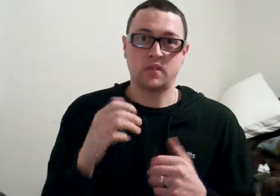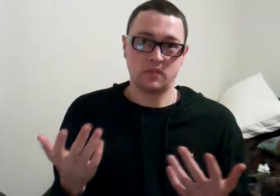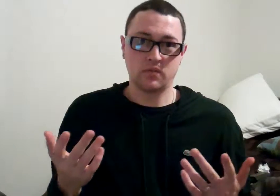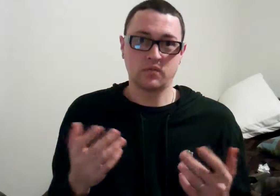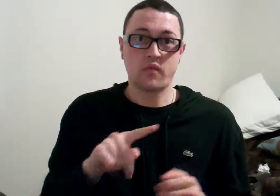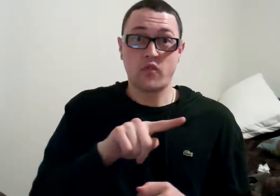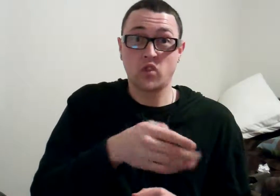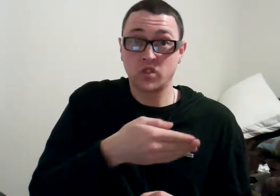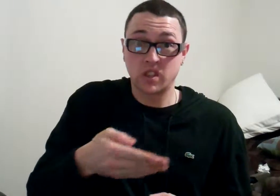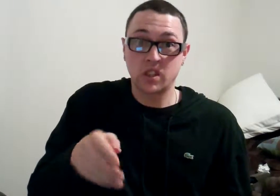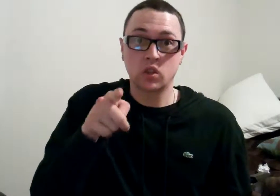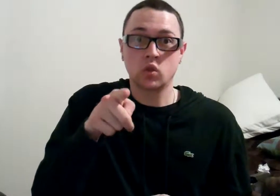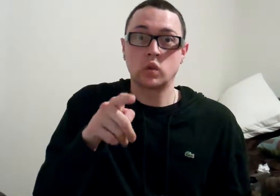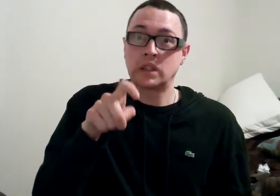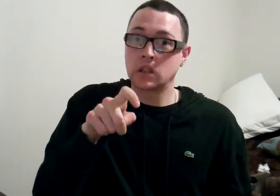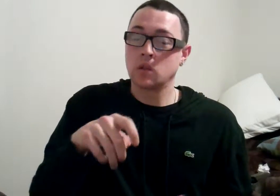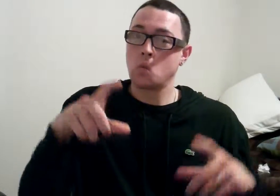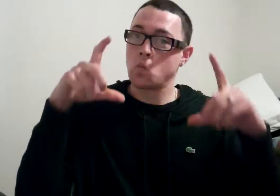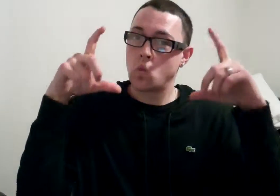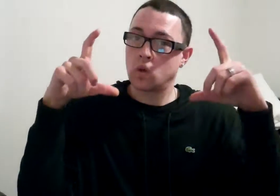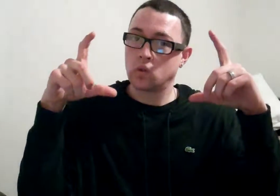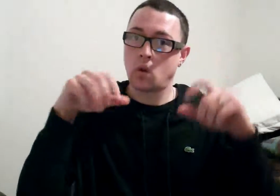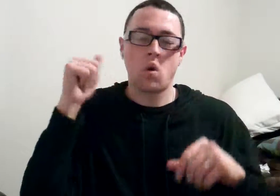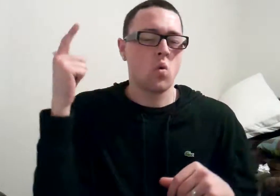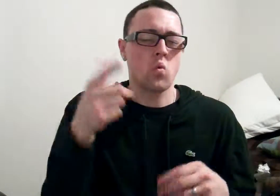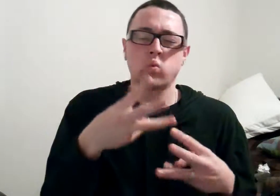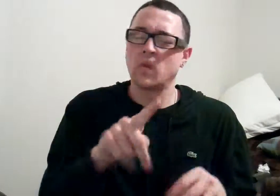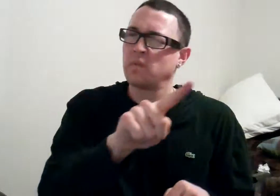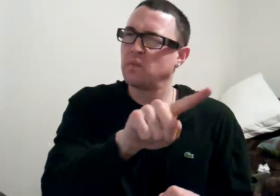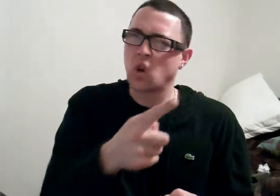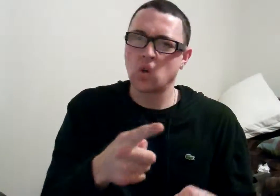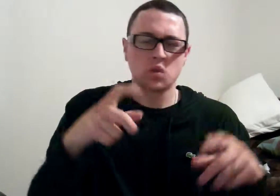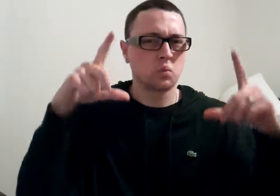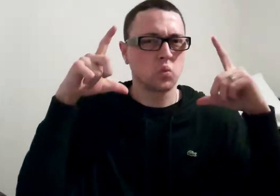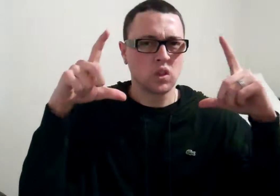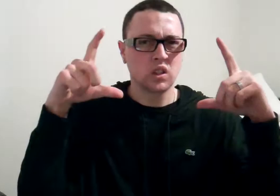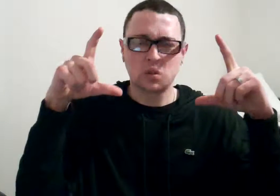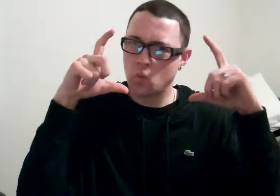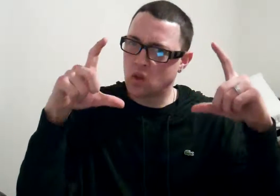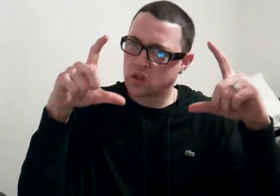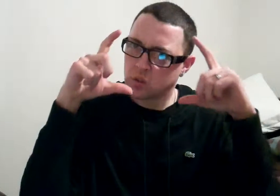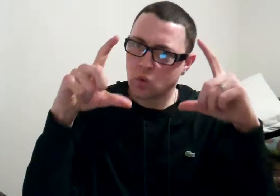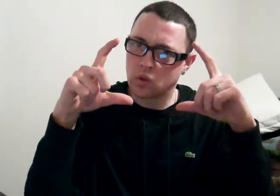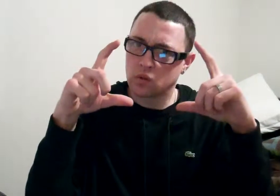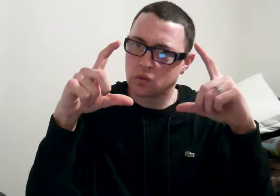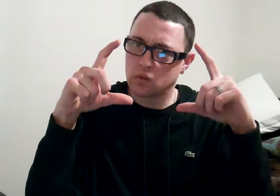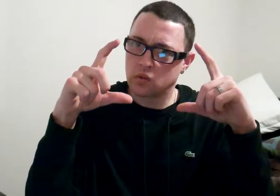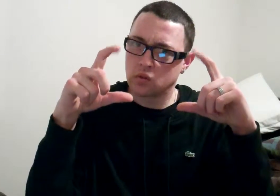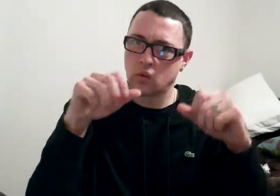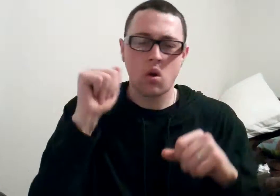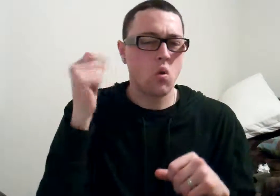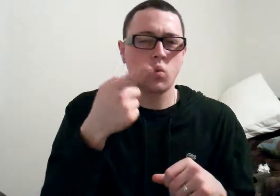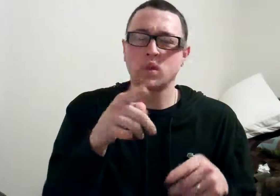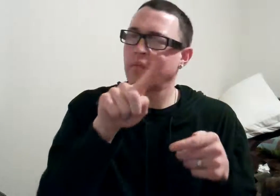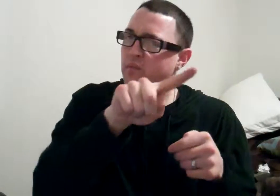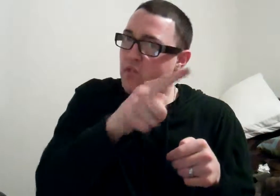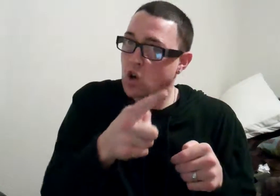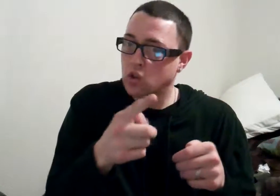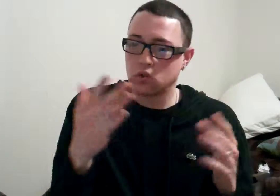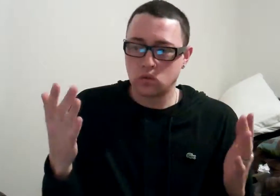here would be number 1. That's the first thing you have to do. So when you have a number B minus a number